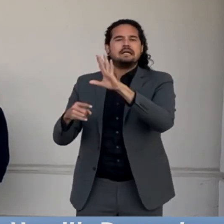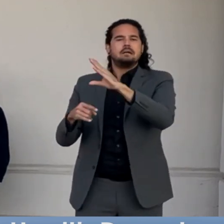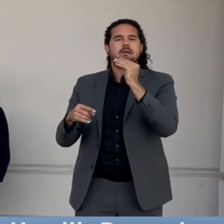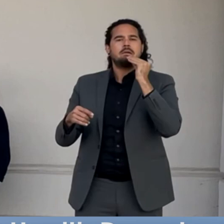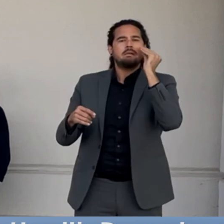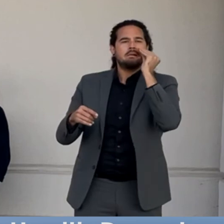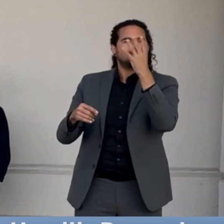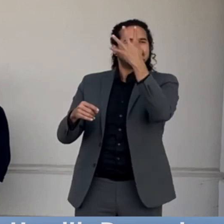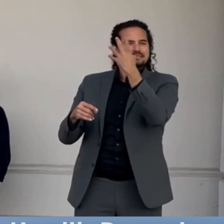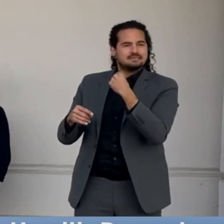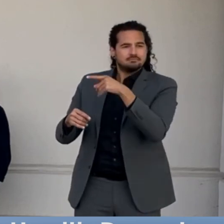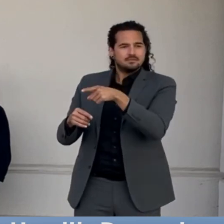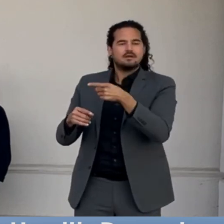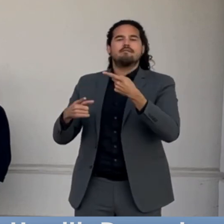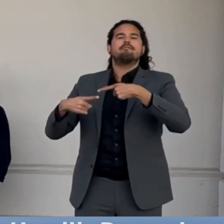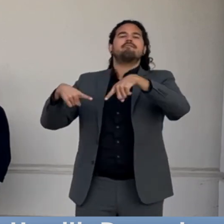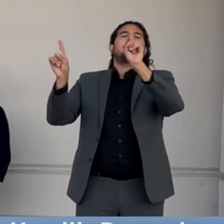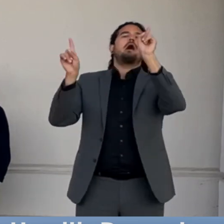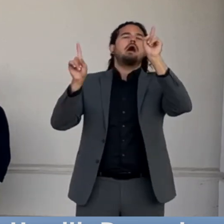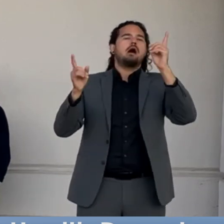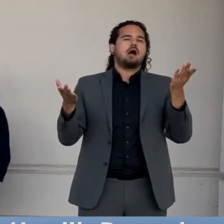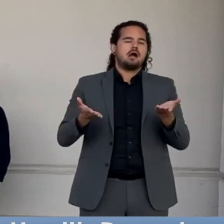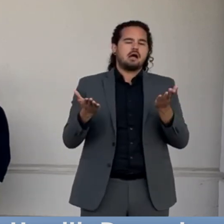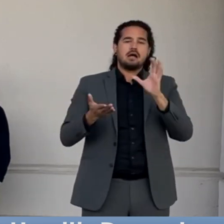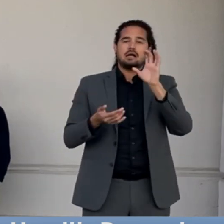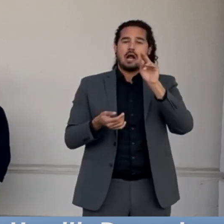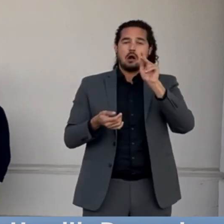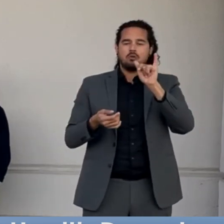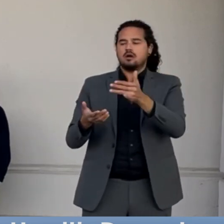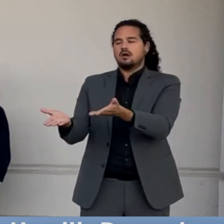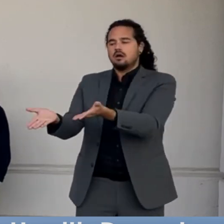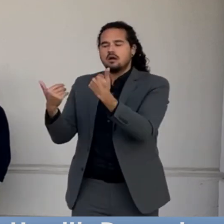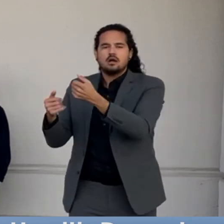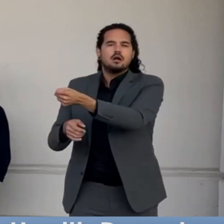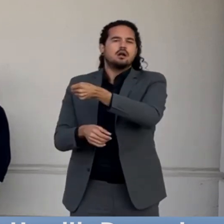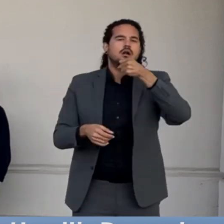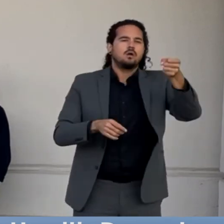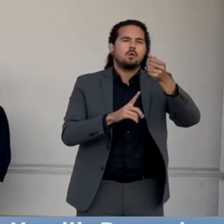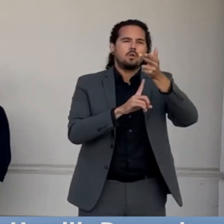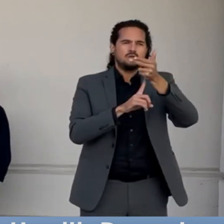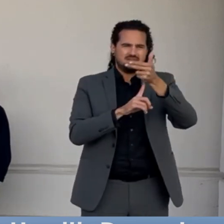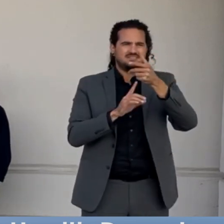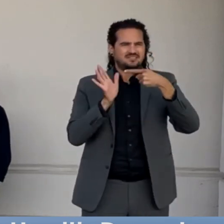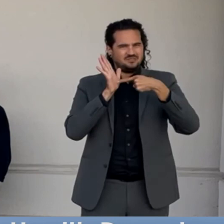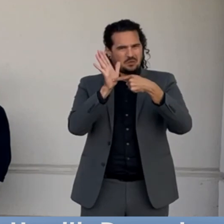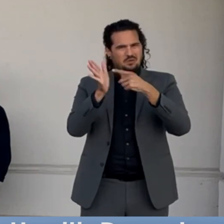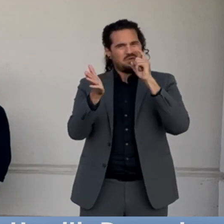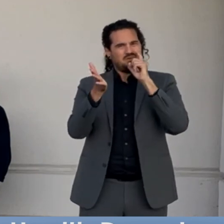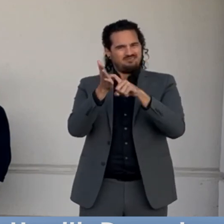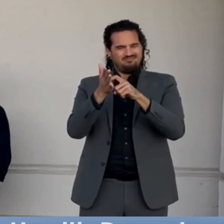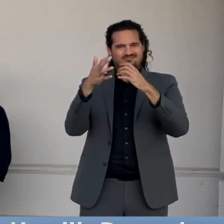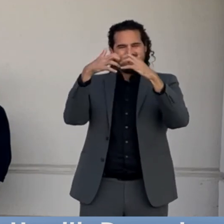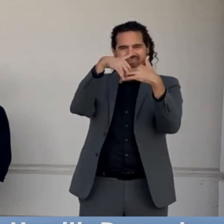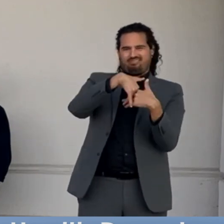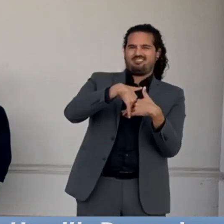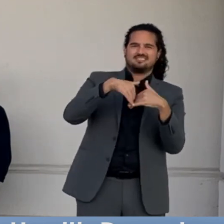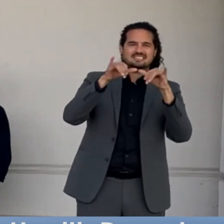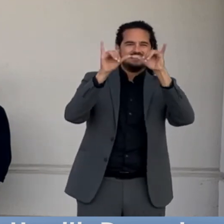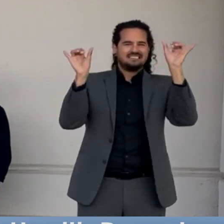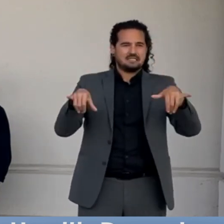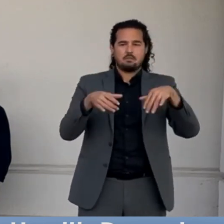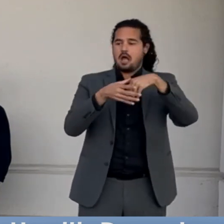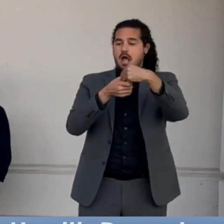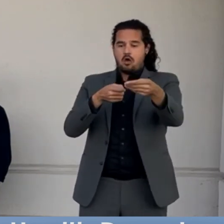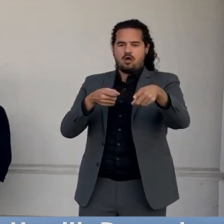room. But I'm just wondering, is that an example of the system failing initially and then recovering, or how do you see that kind of